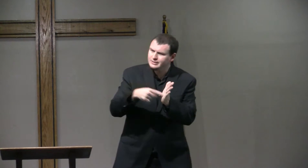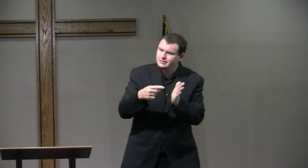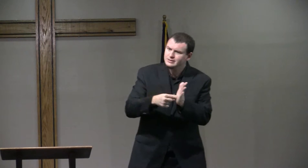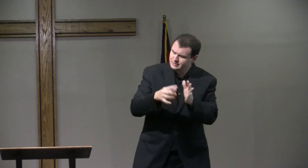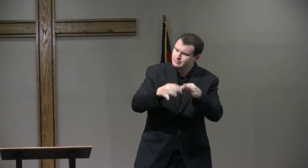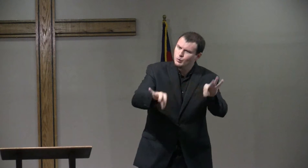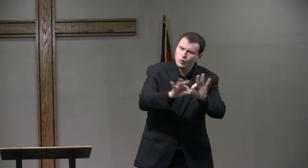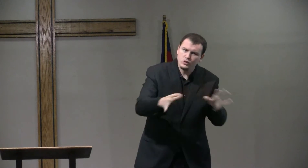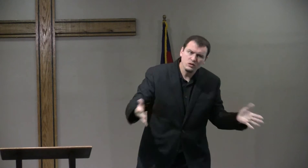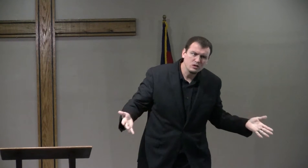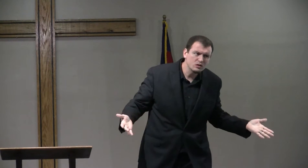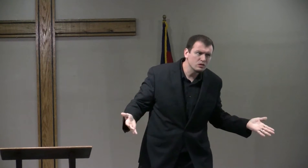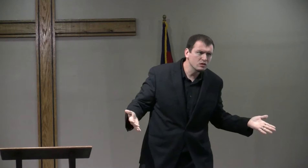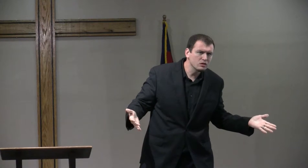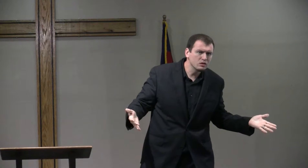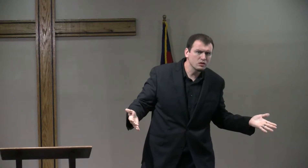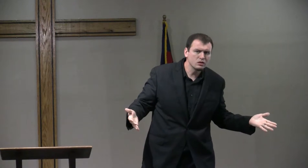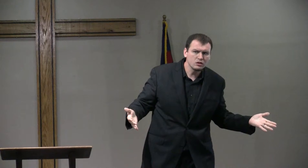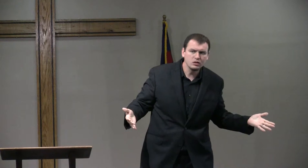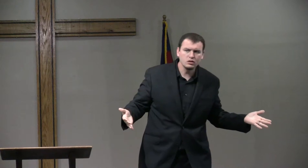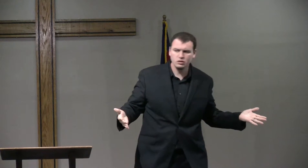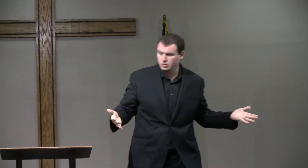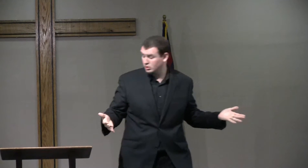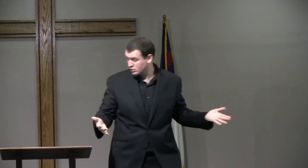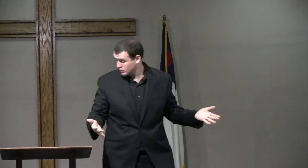Jesus is emphasizing how important this is.